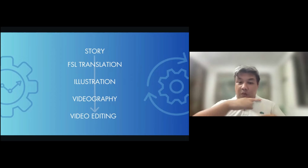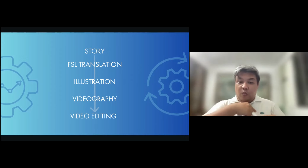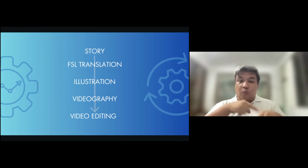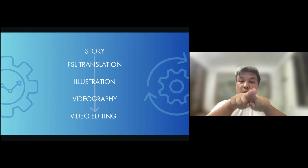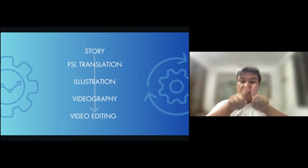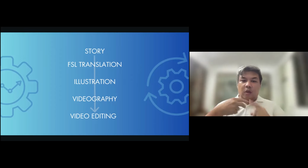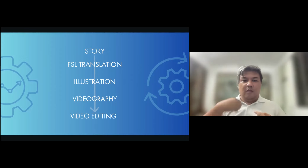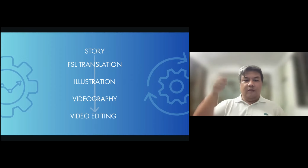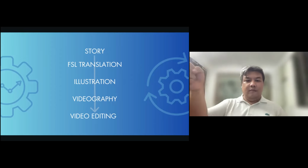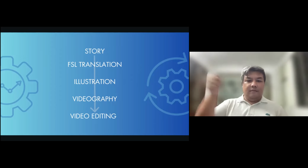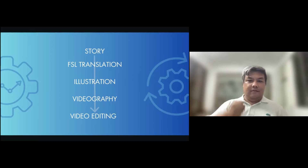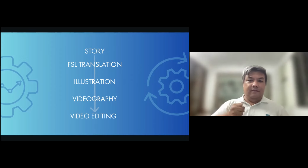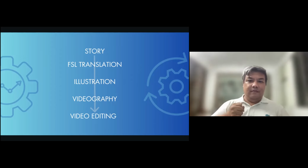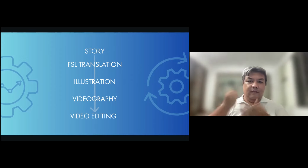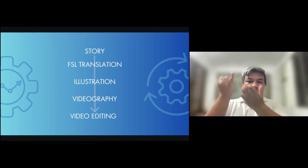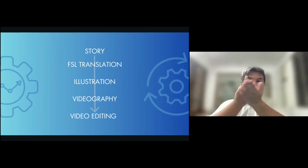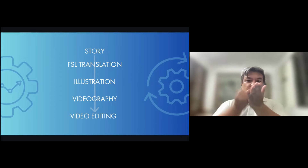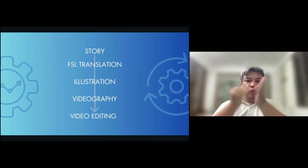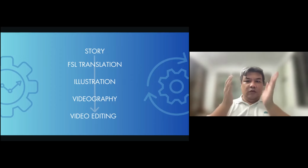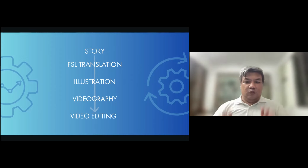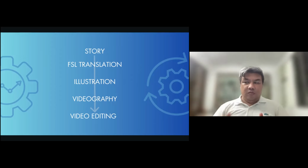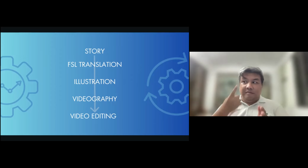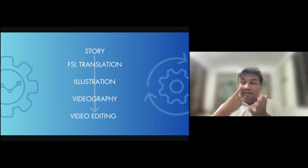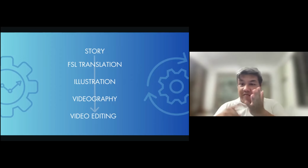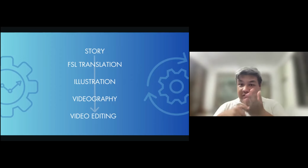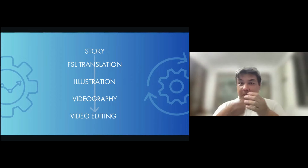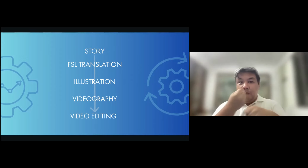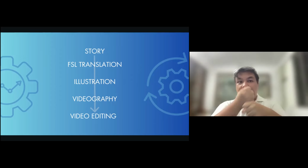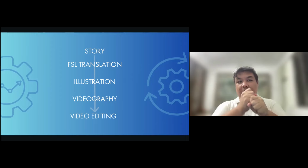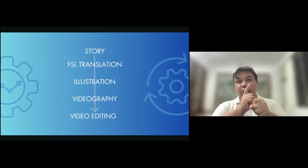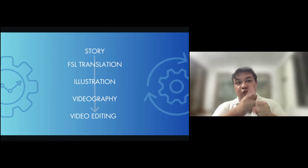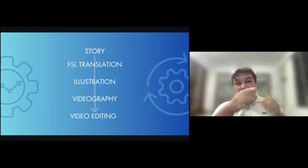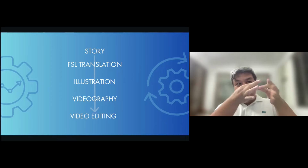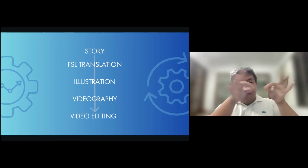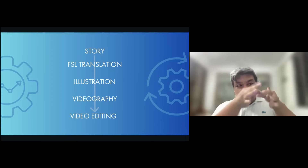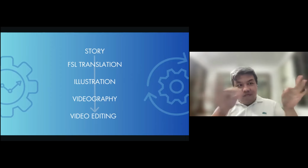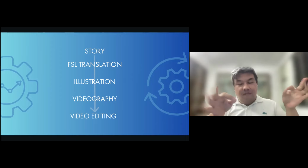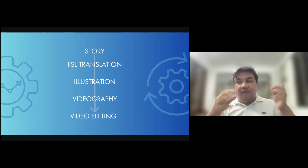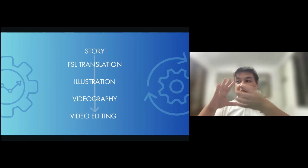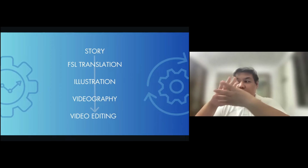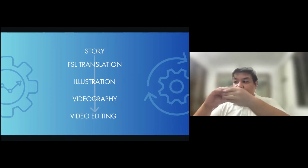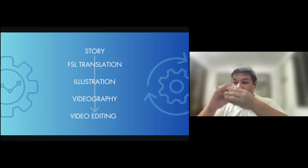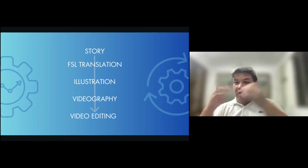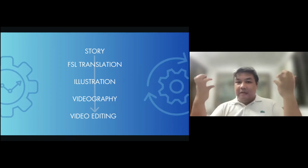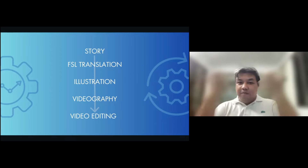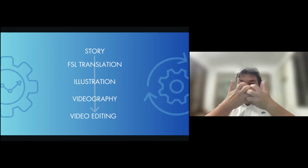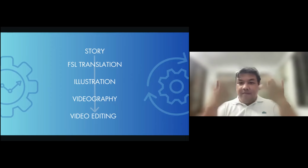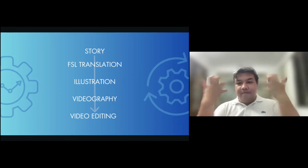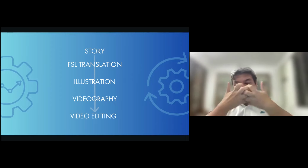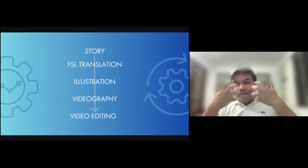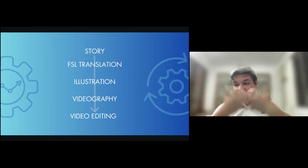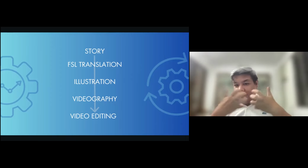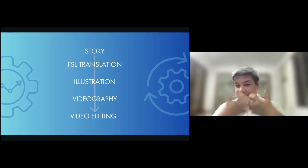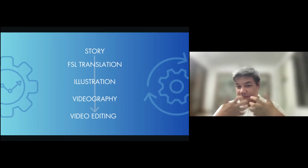And then we need to get illustrators. And so we bring over some illustrators that will look into